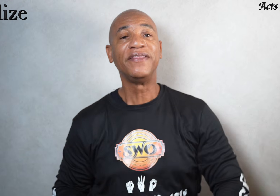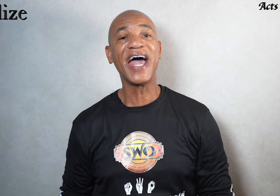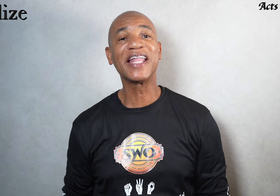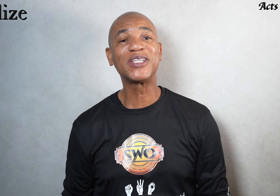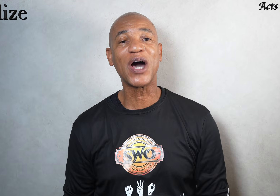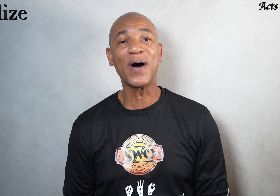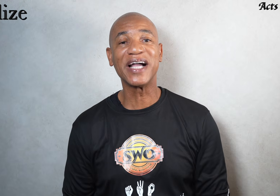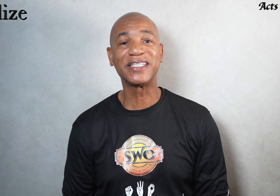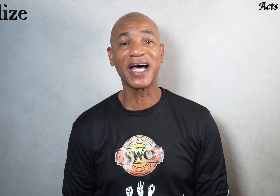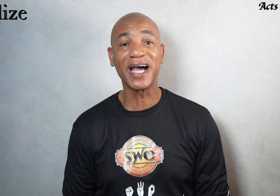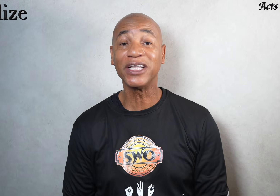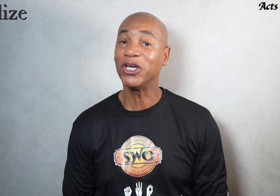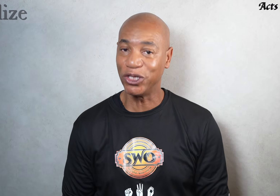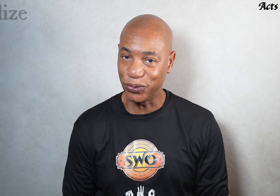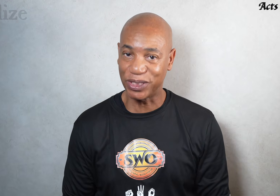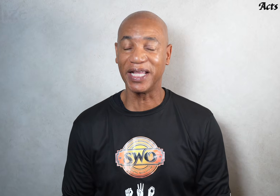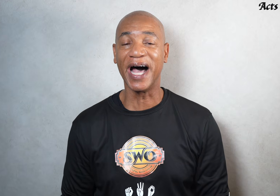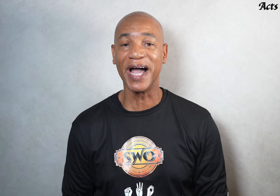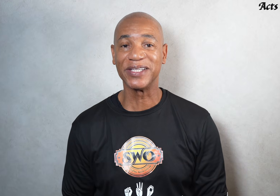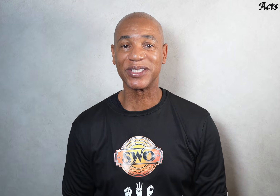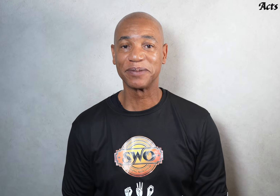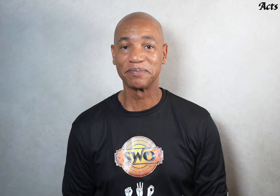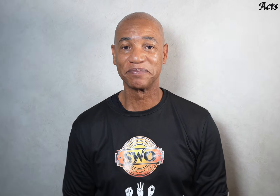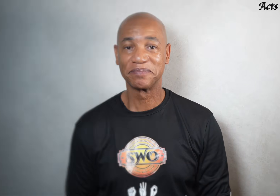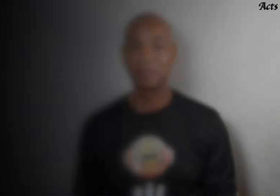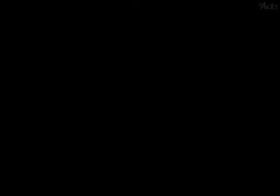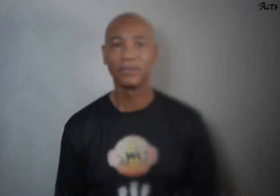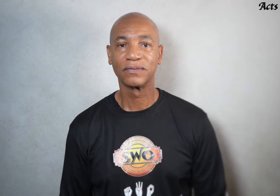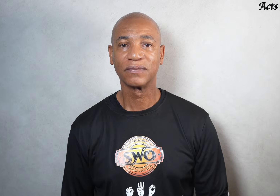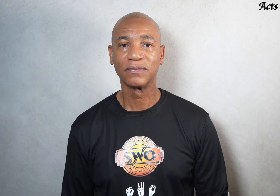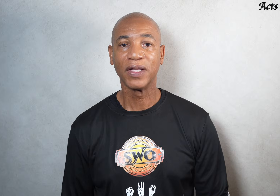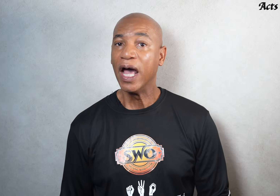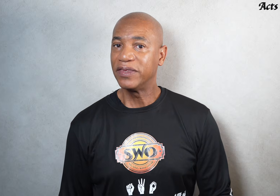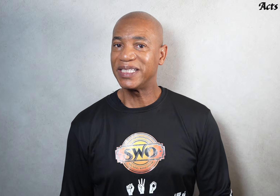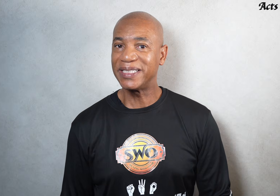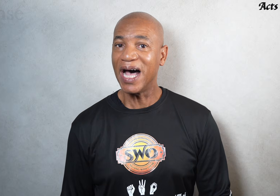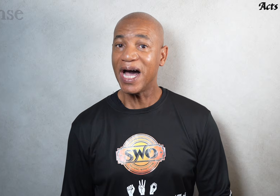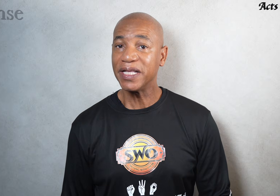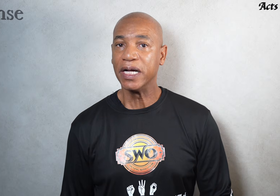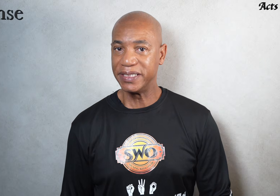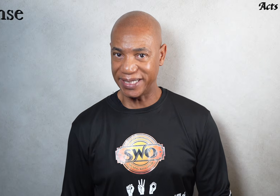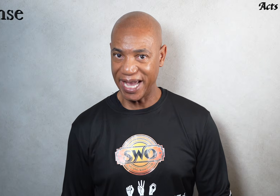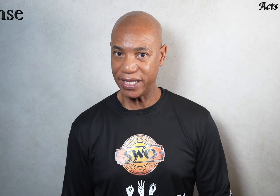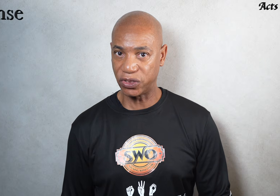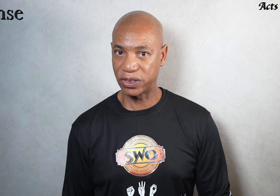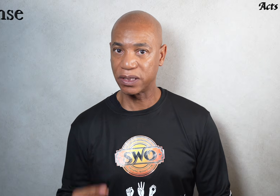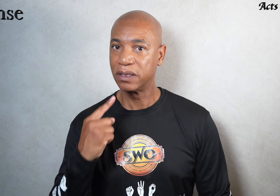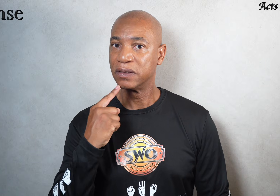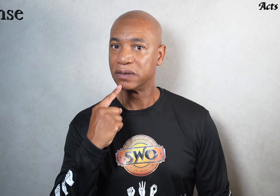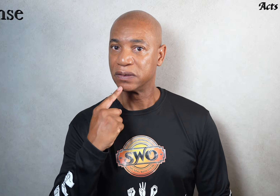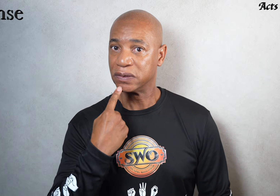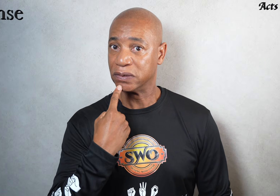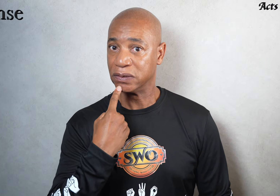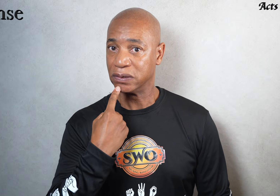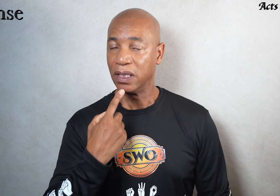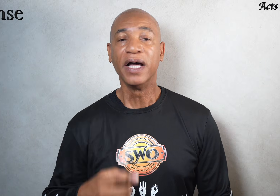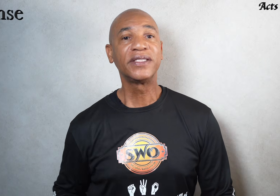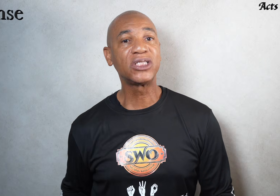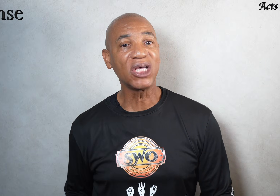That is how I sign utilize. The sign tense. To sign